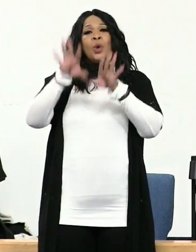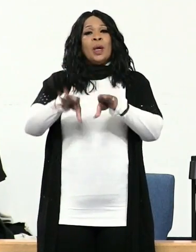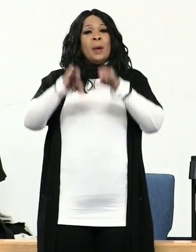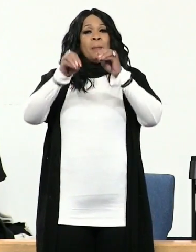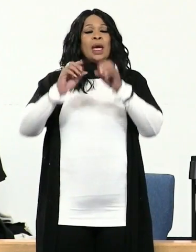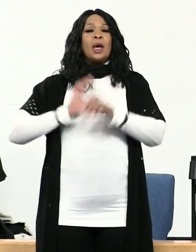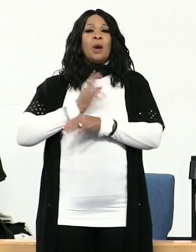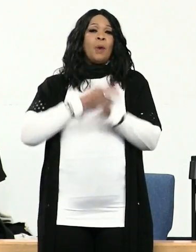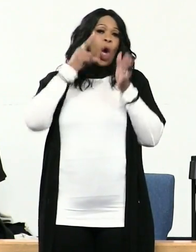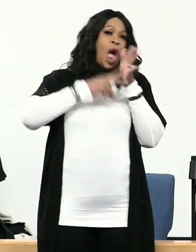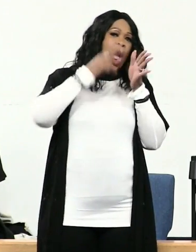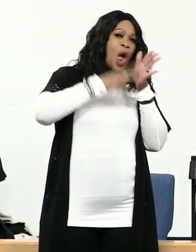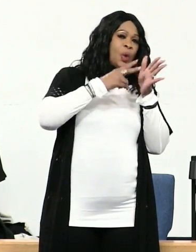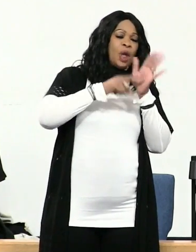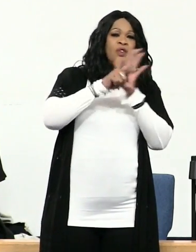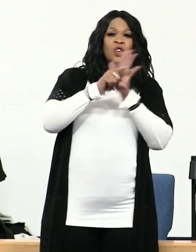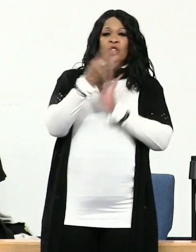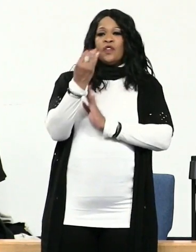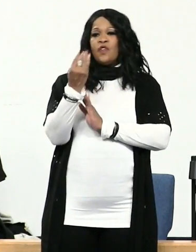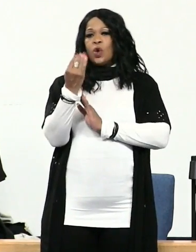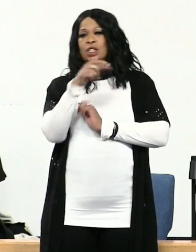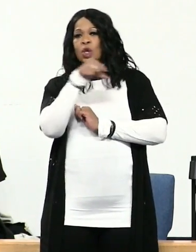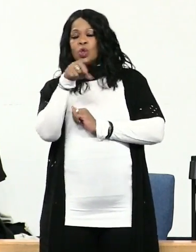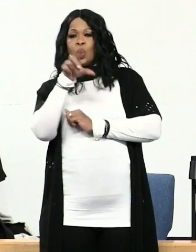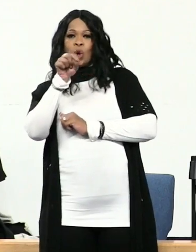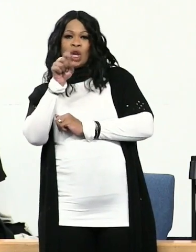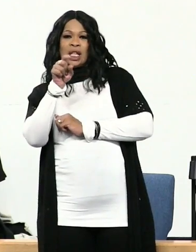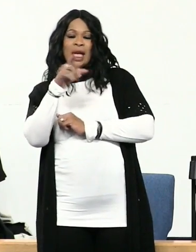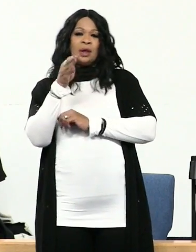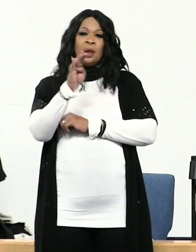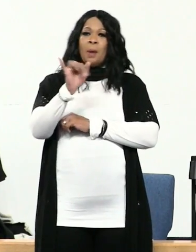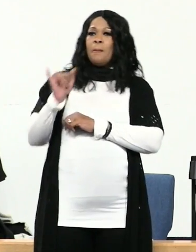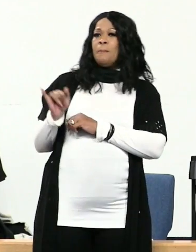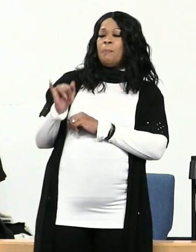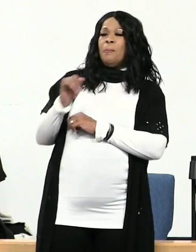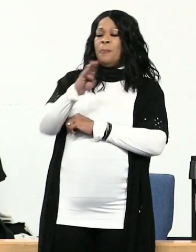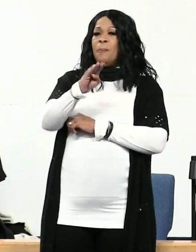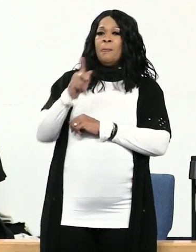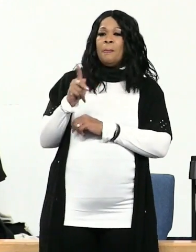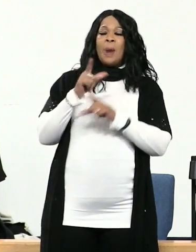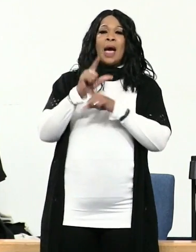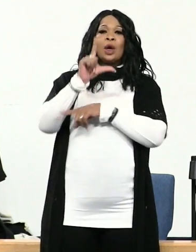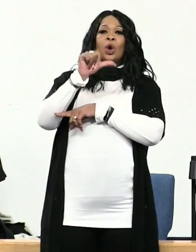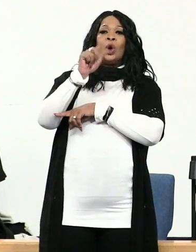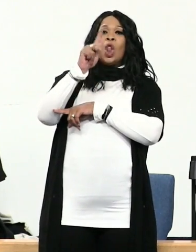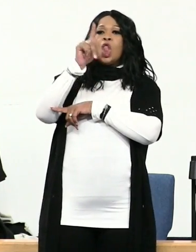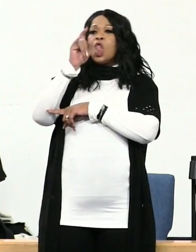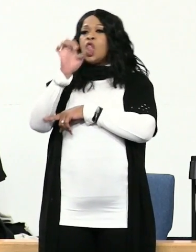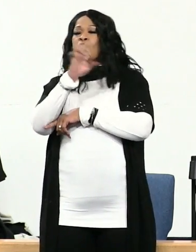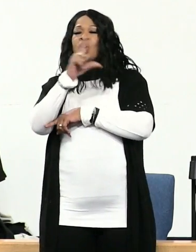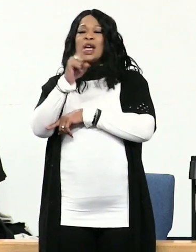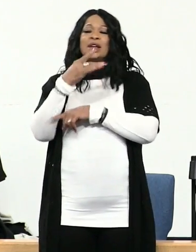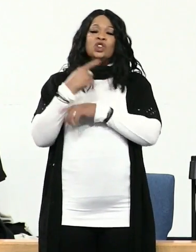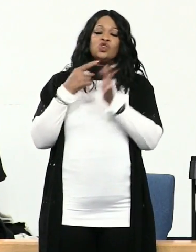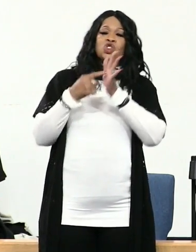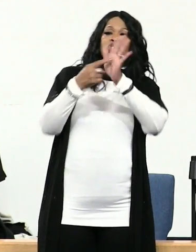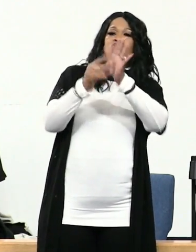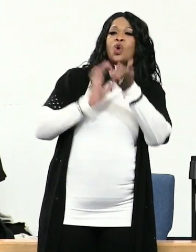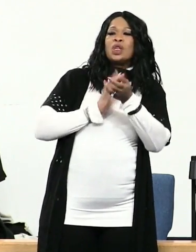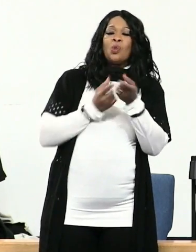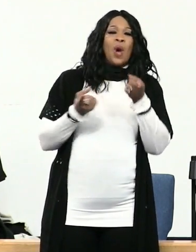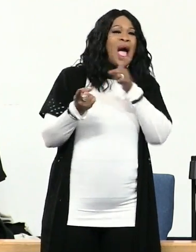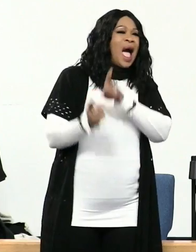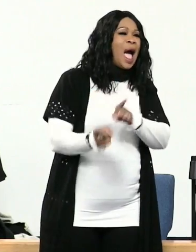in verses 14 through 20. Dr. Luke, he informs us of what happens in the upper